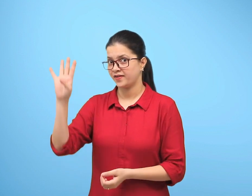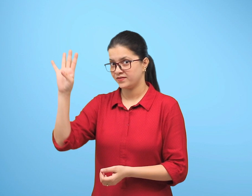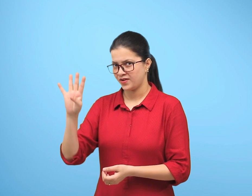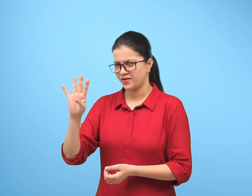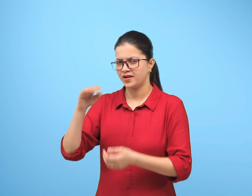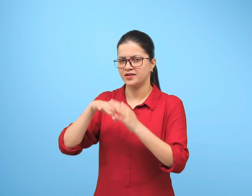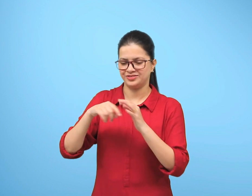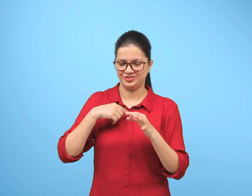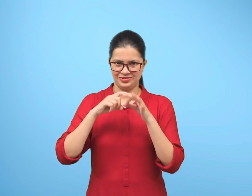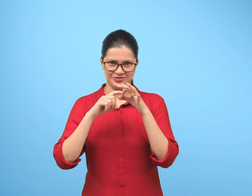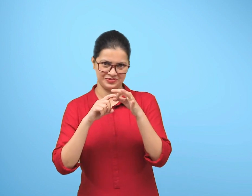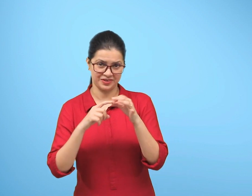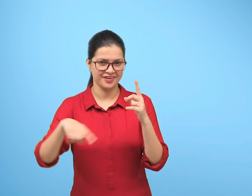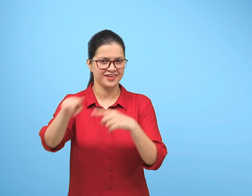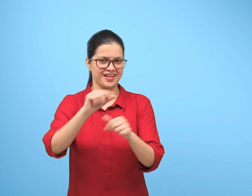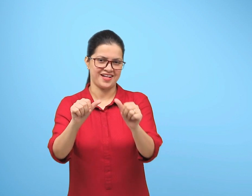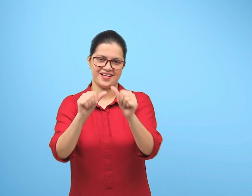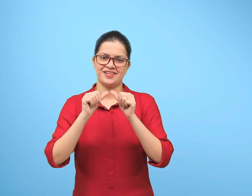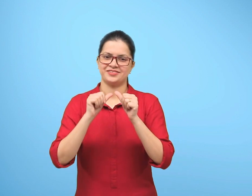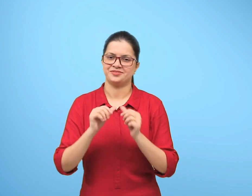4. Answer the following.